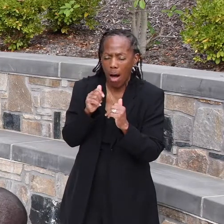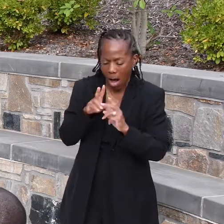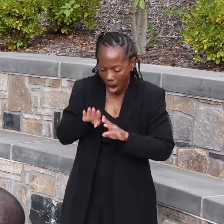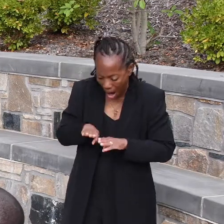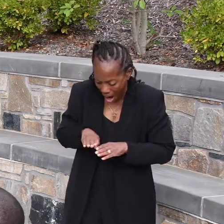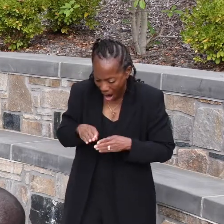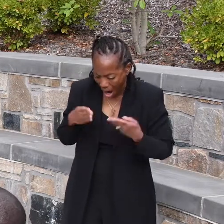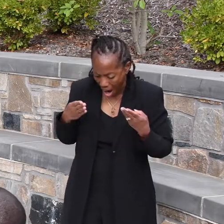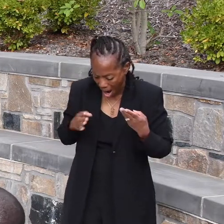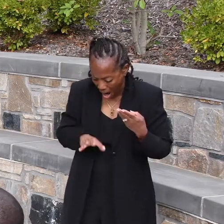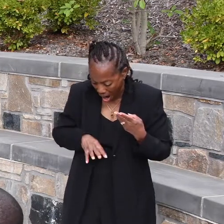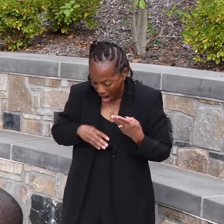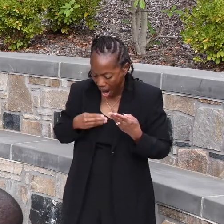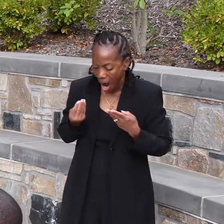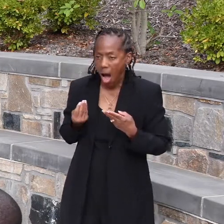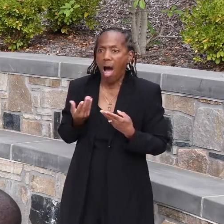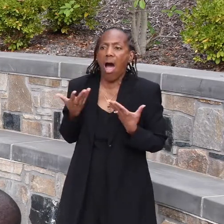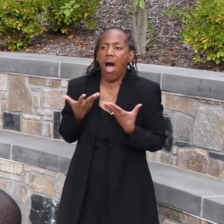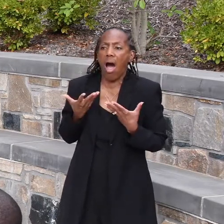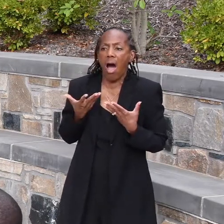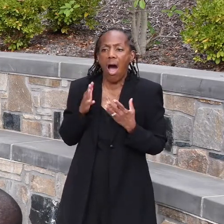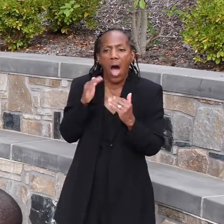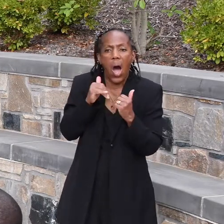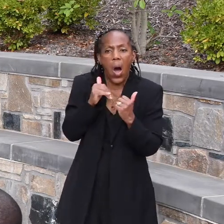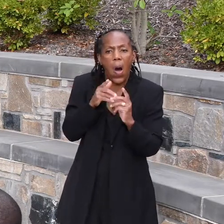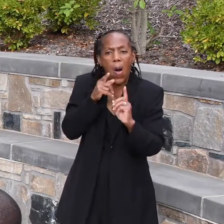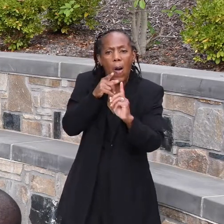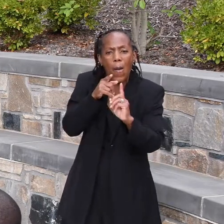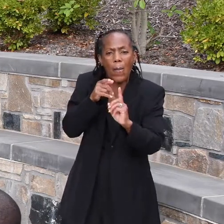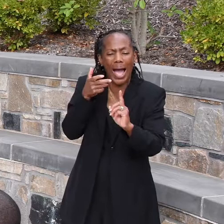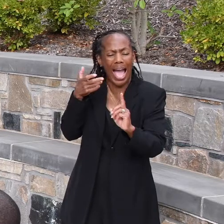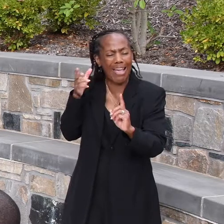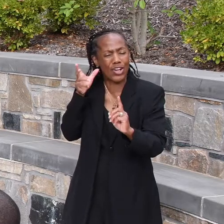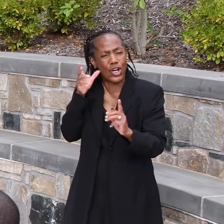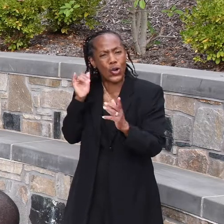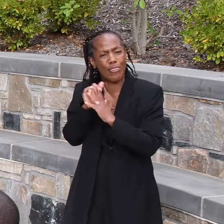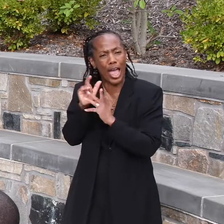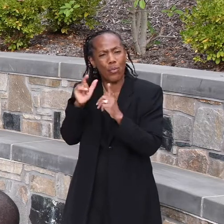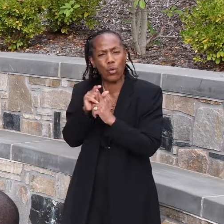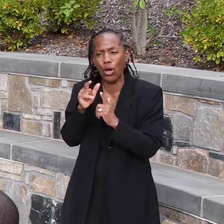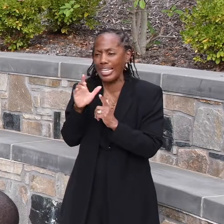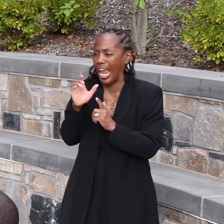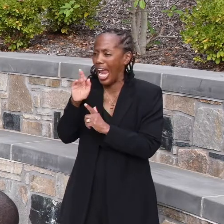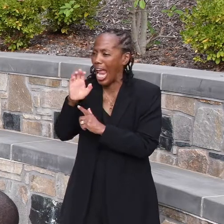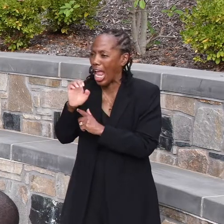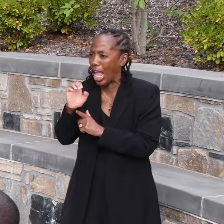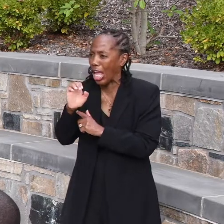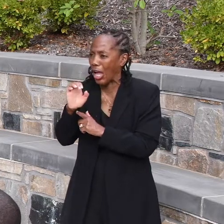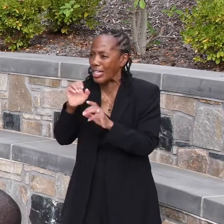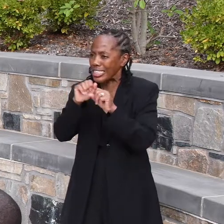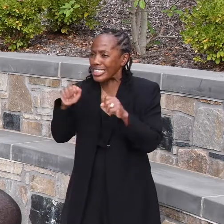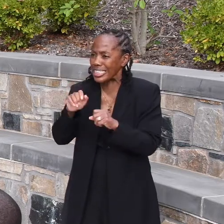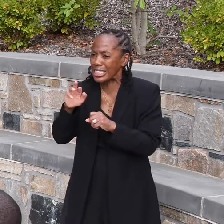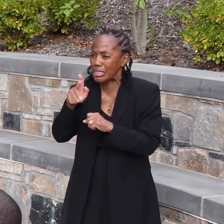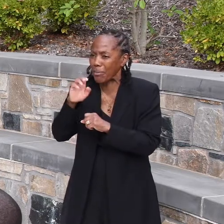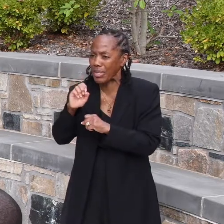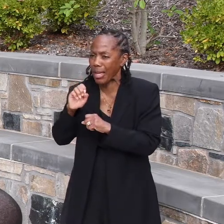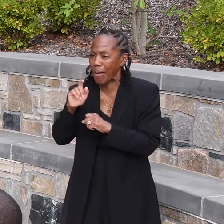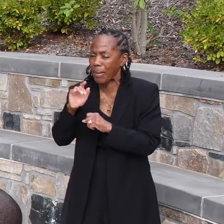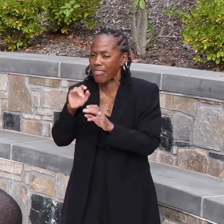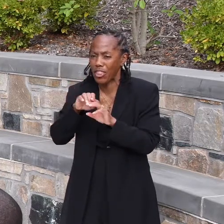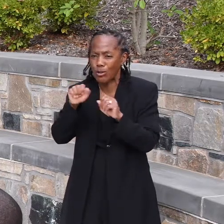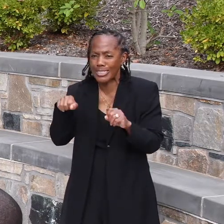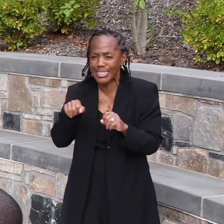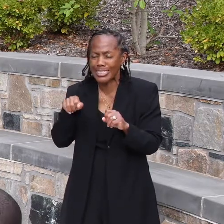really, I've heard today, this morning, so many systems of care, which I totally get. but it's the systems of hope and healing that